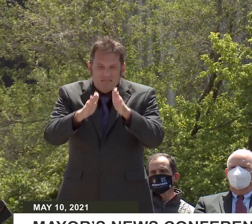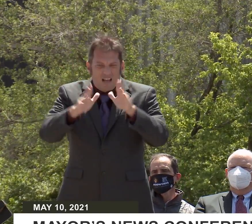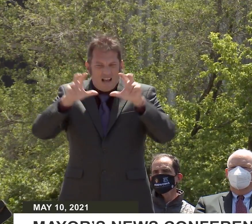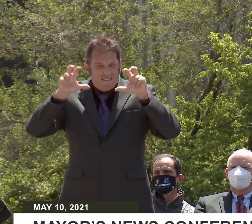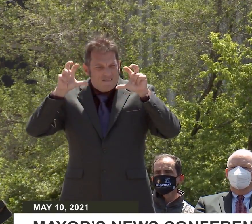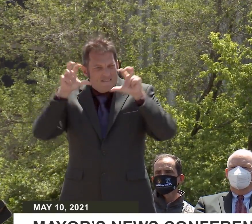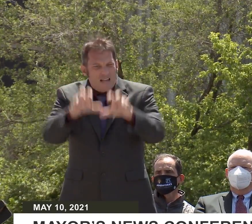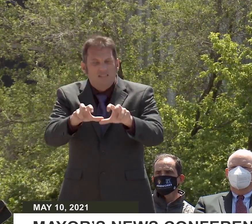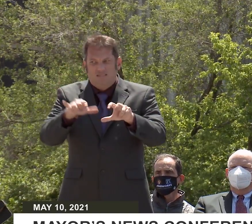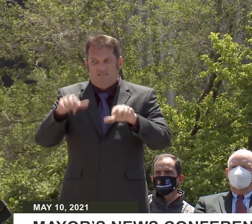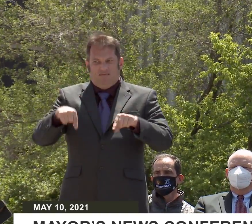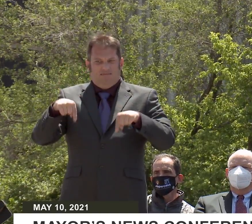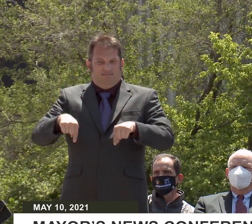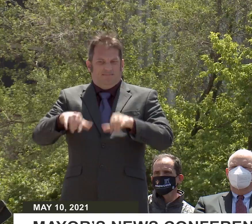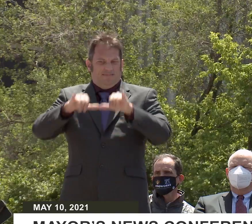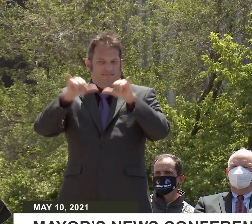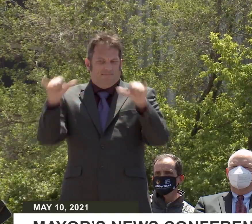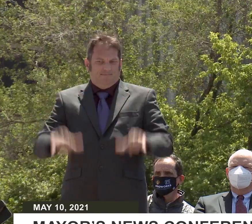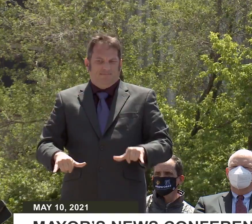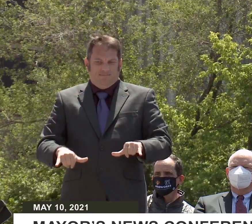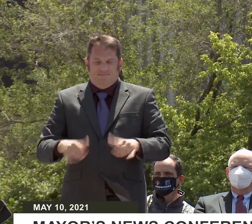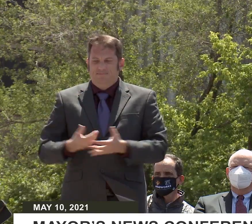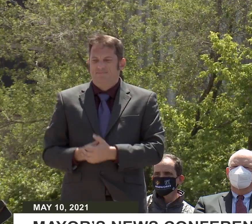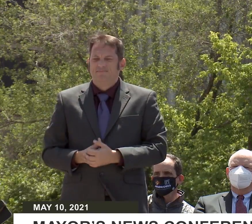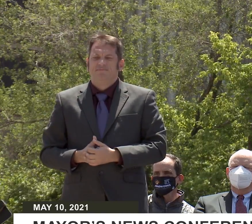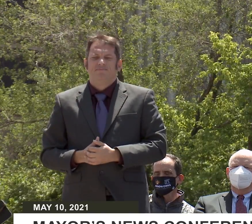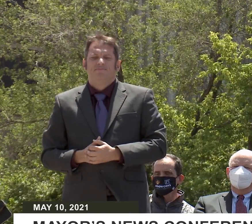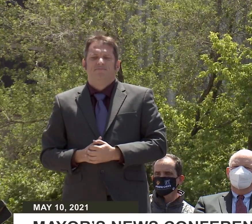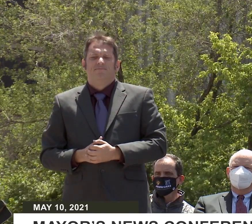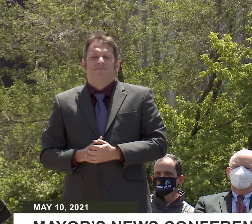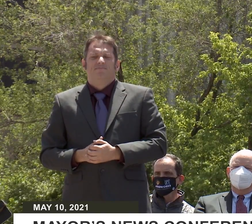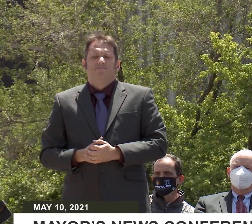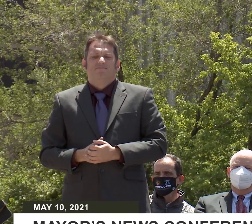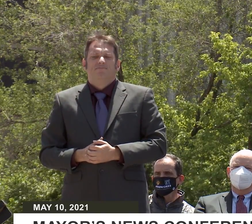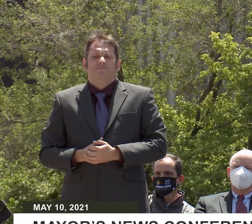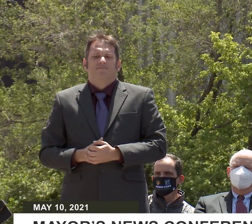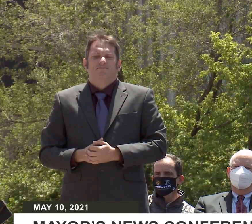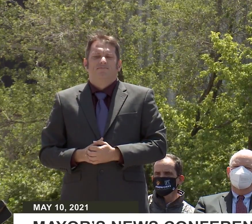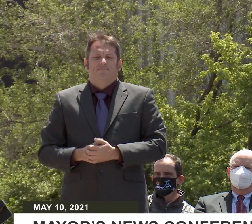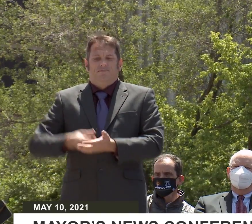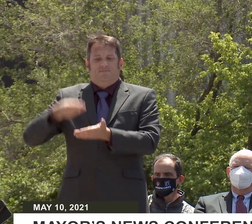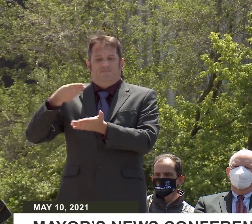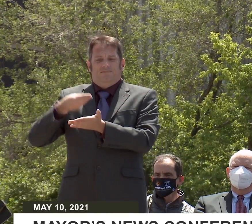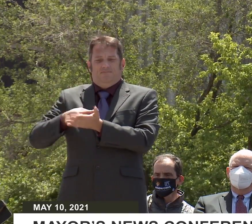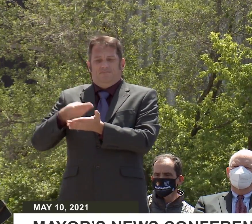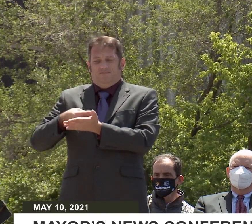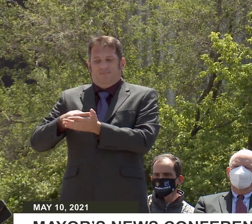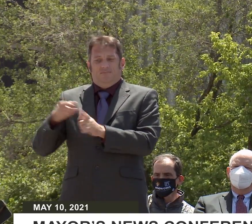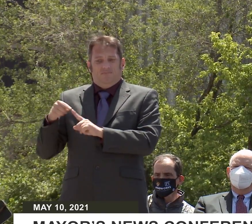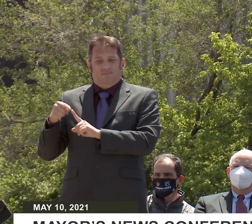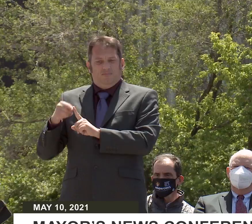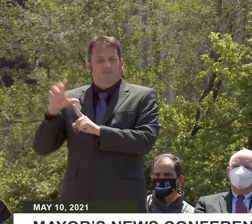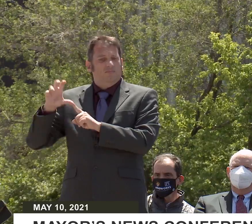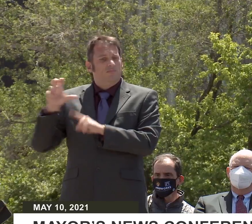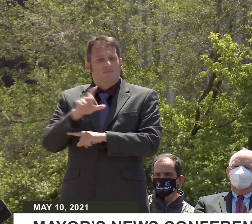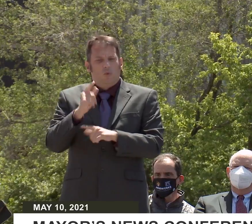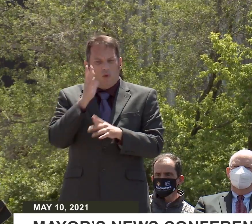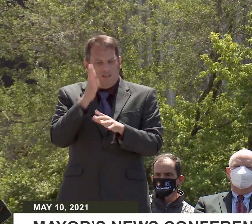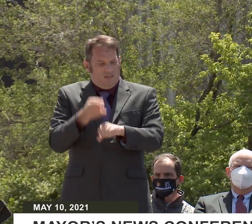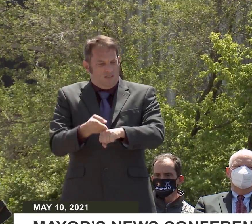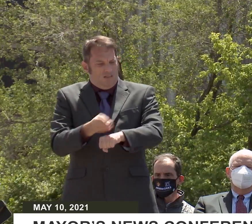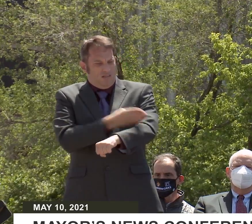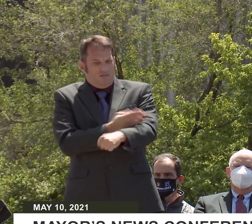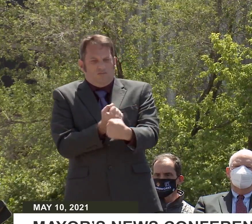million can go to additional strengthening of water and sewer. It could also go to building